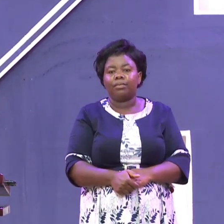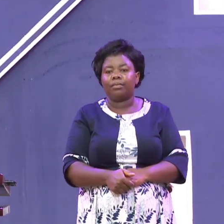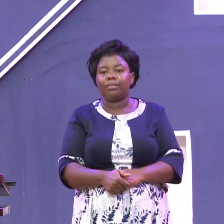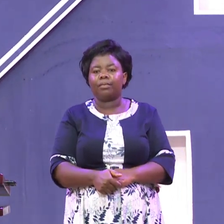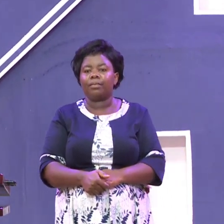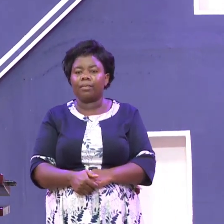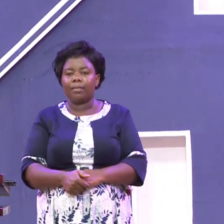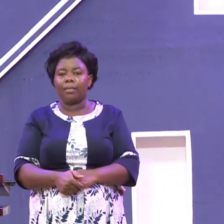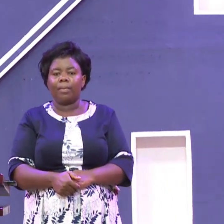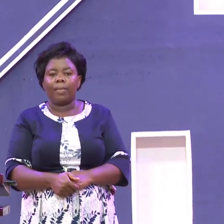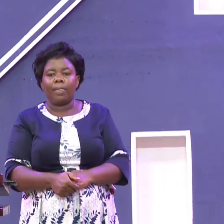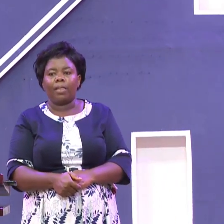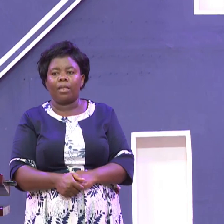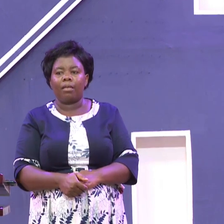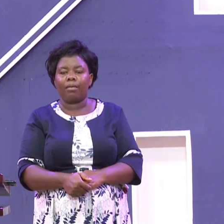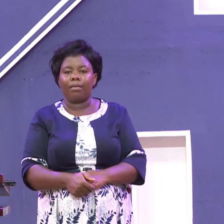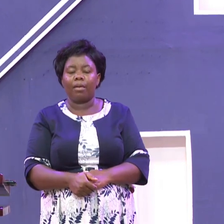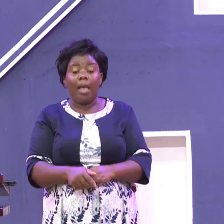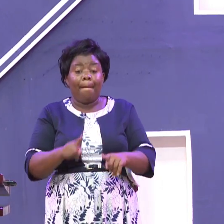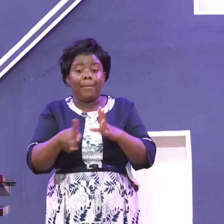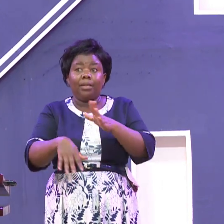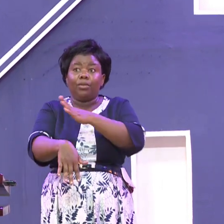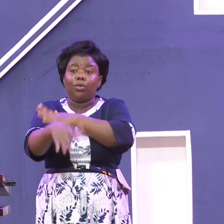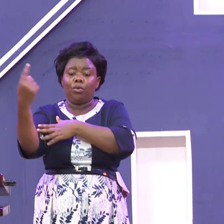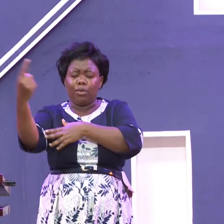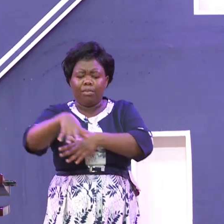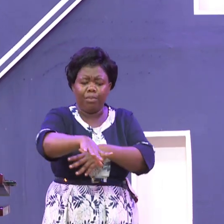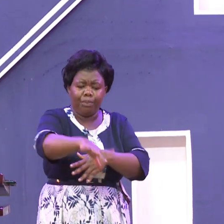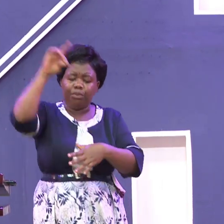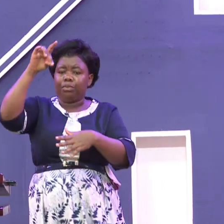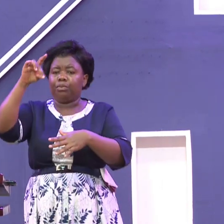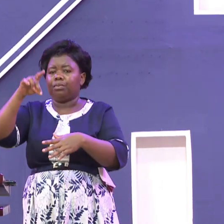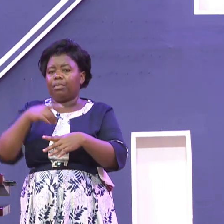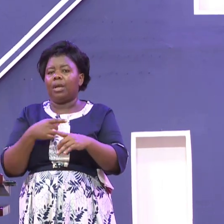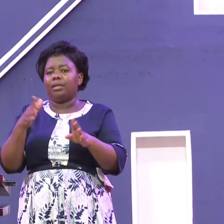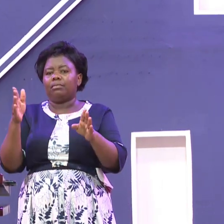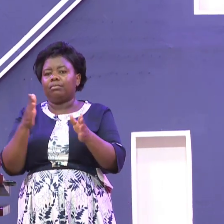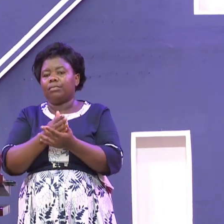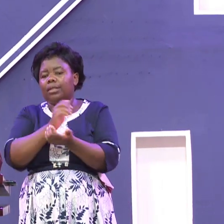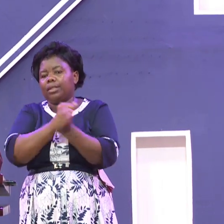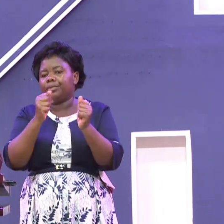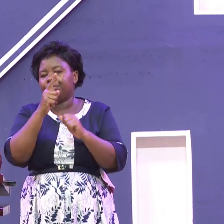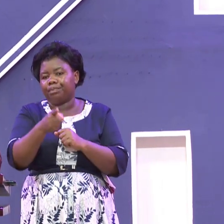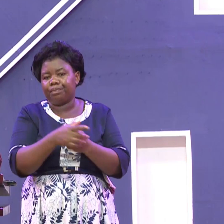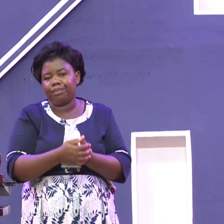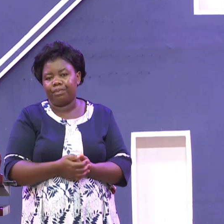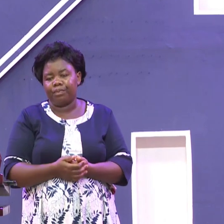to me I would be dead? Kama n'akukwakkula bukwakkuzi. And then God just merely picks you up.